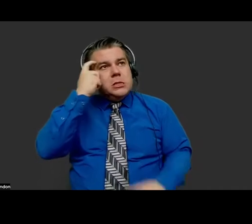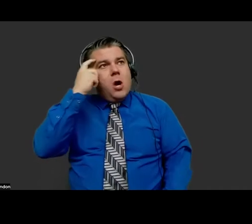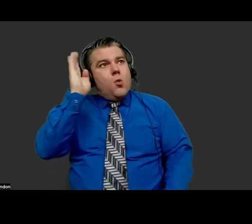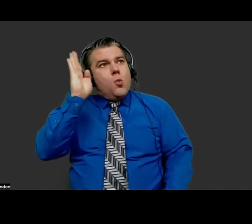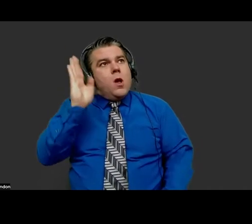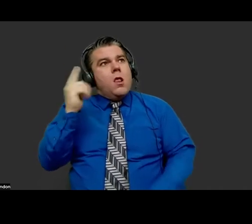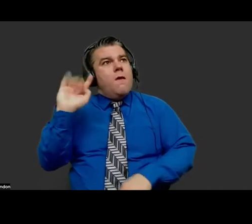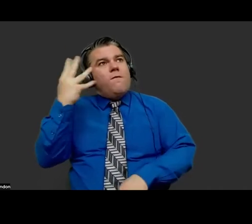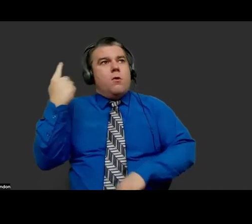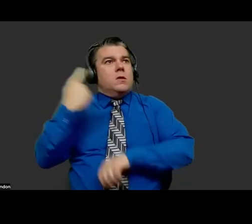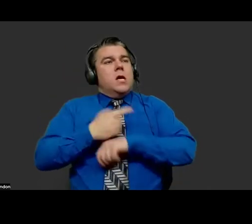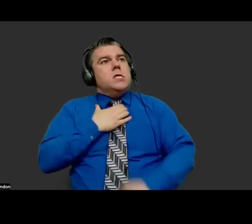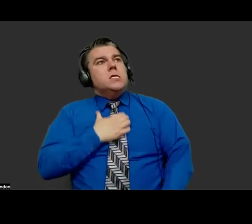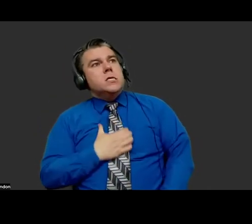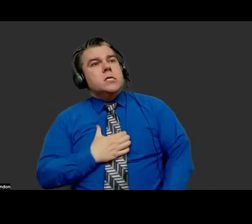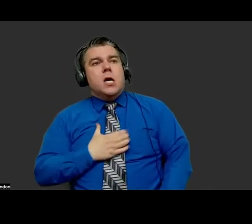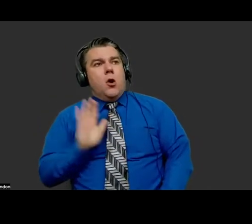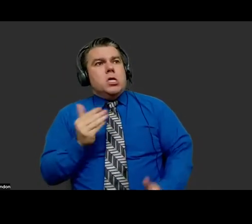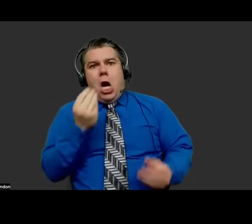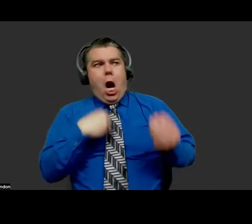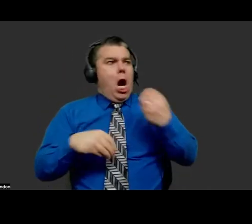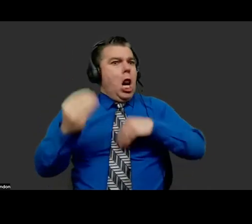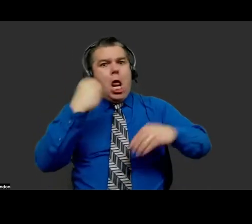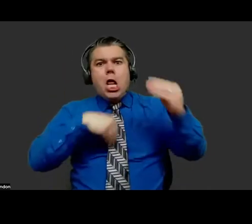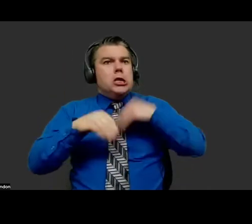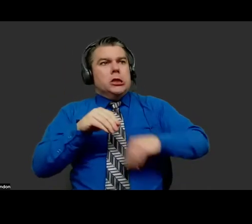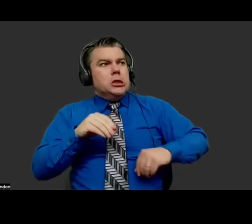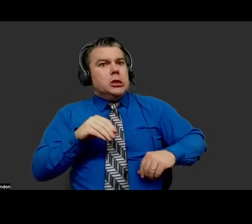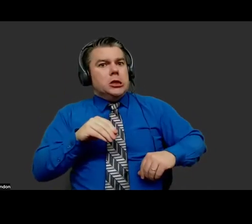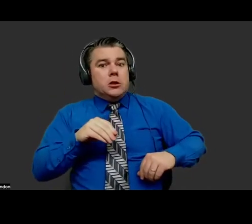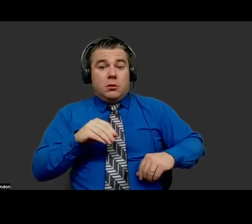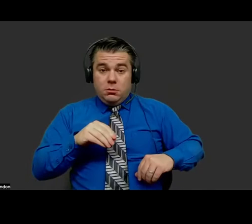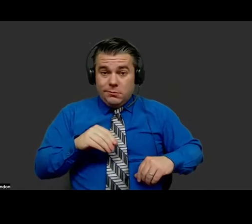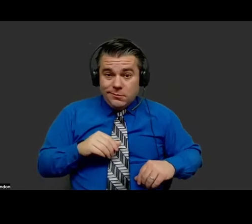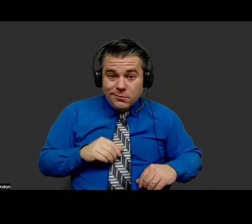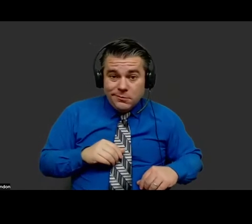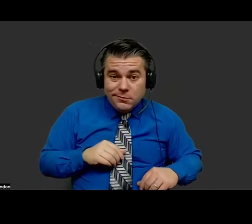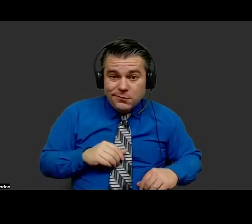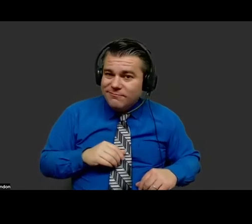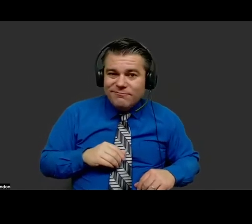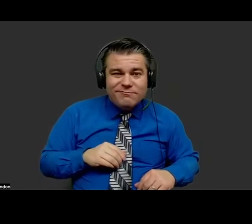I am going to eat all the food. But instead, they were,